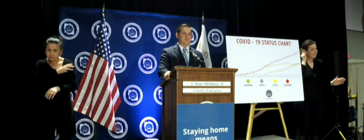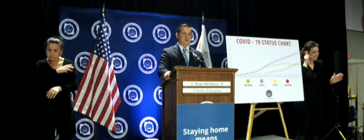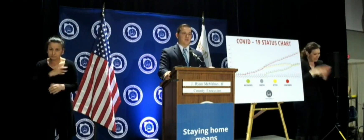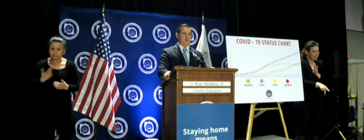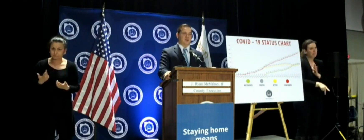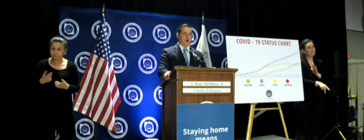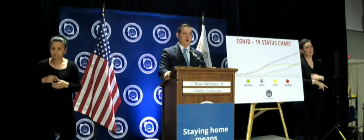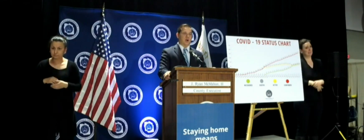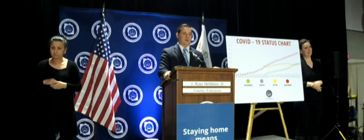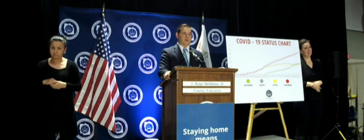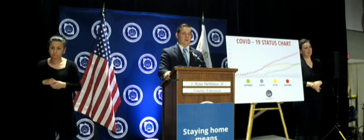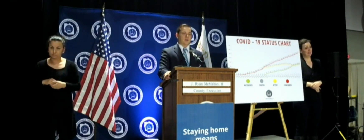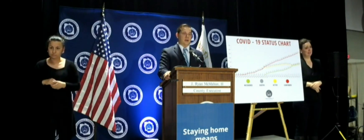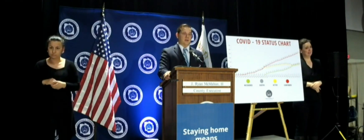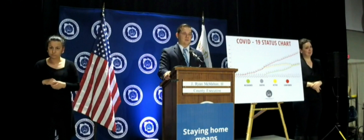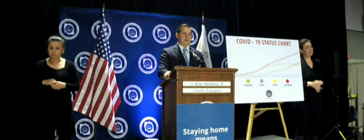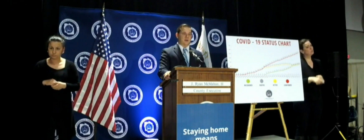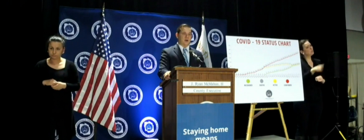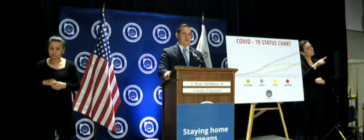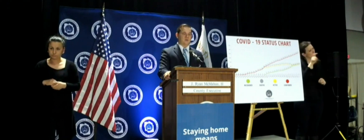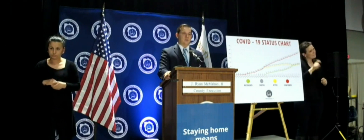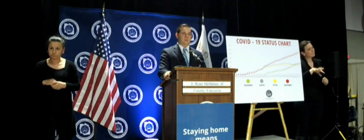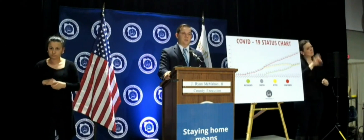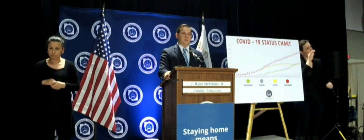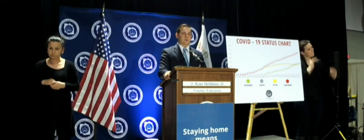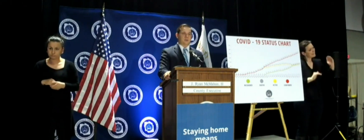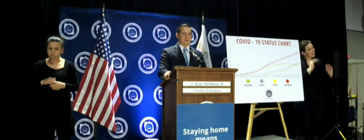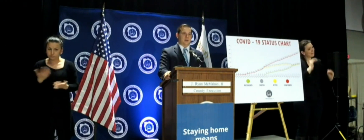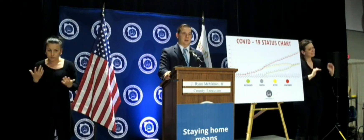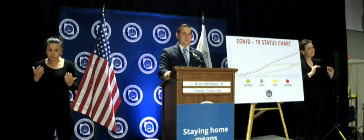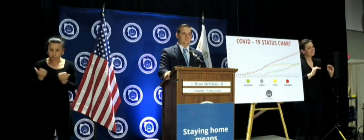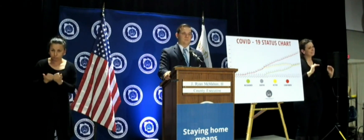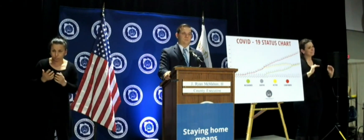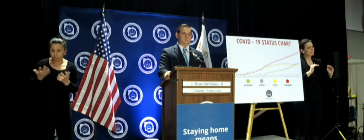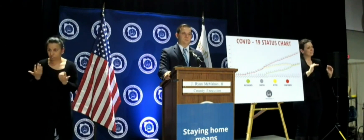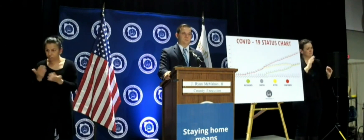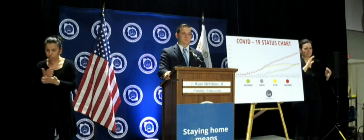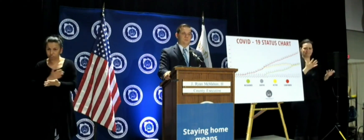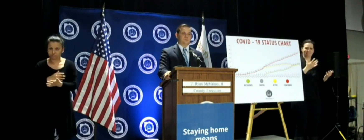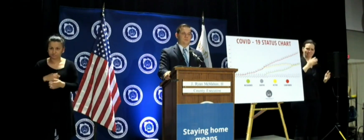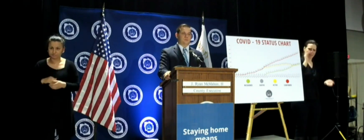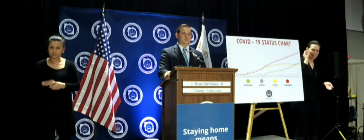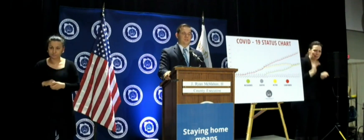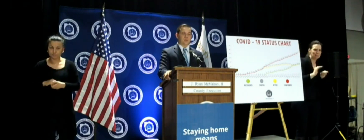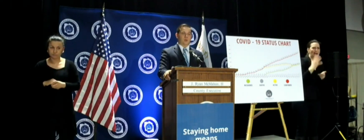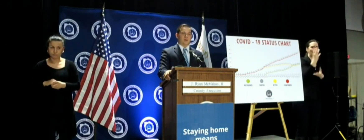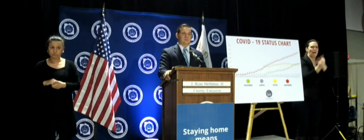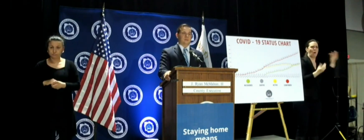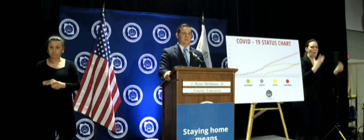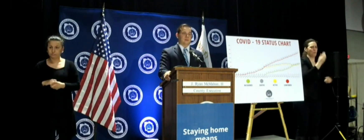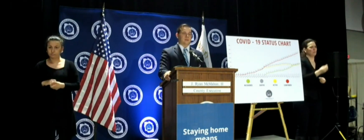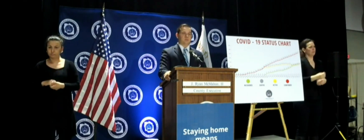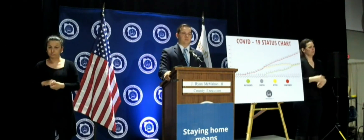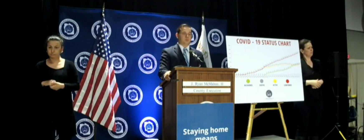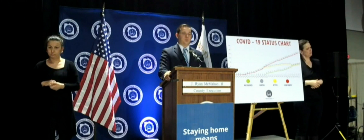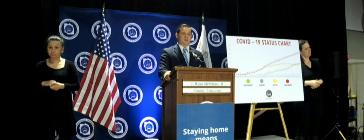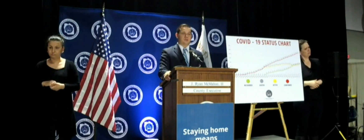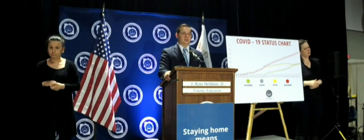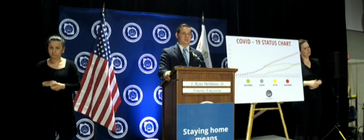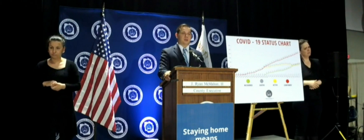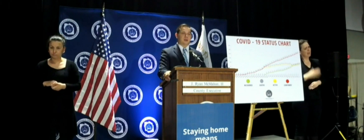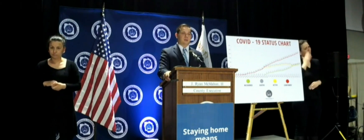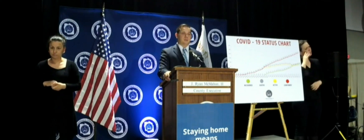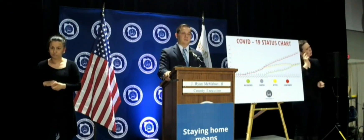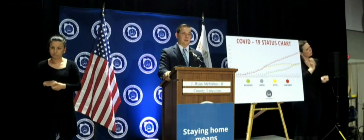at this time is very, very hard, and it's very hard for people deal with it, and that's the